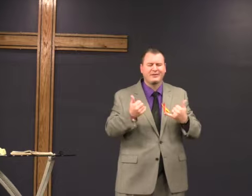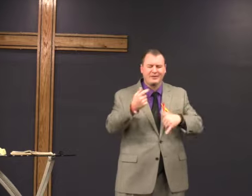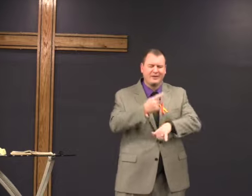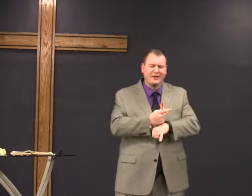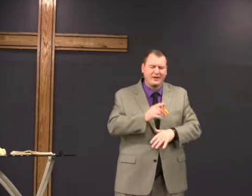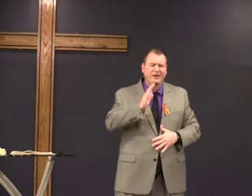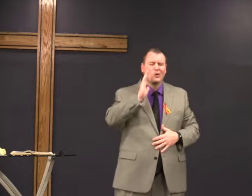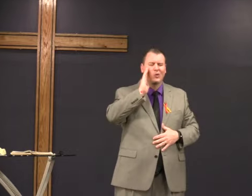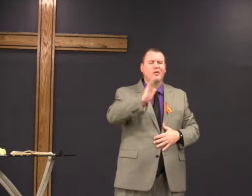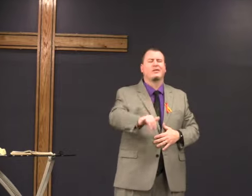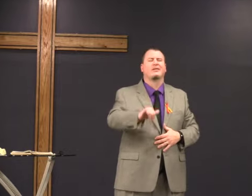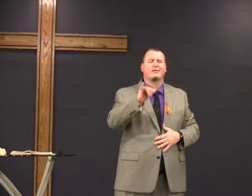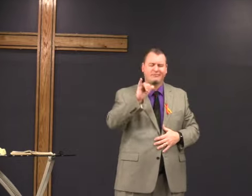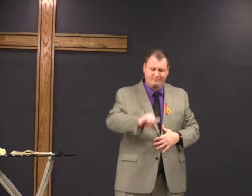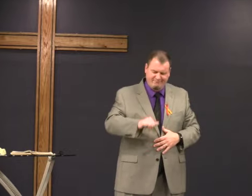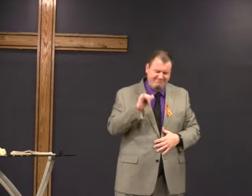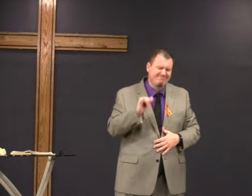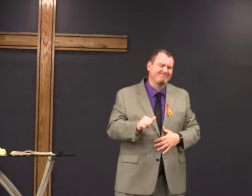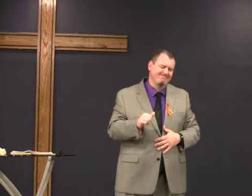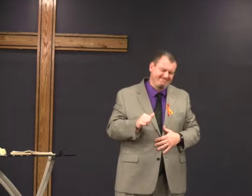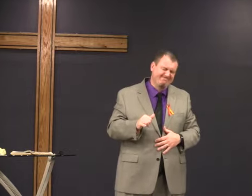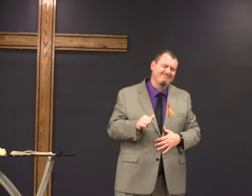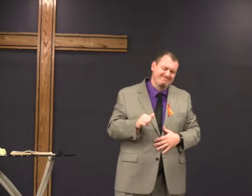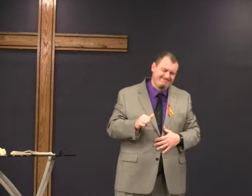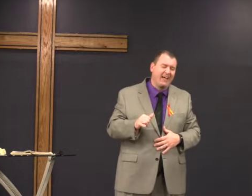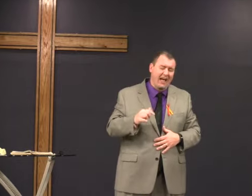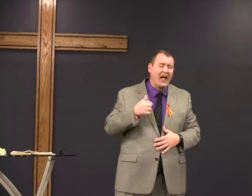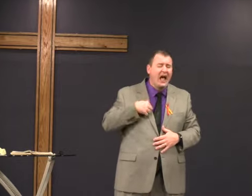Lord, I pray that the people here today